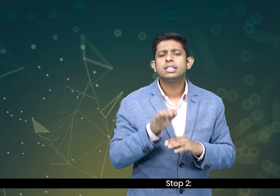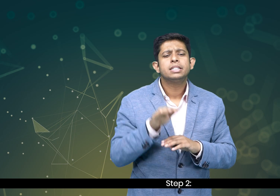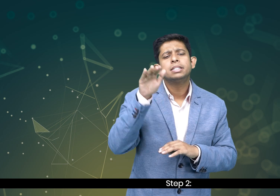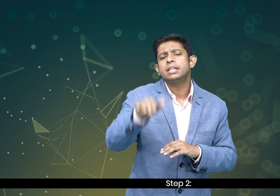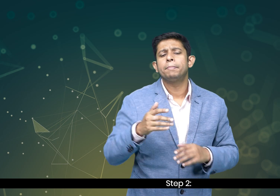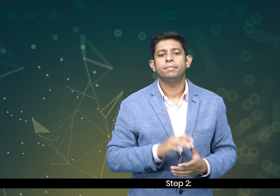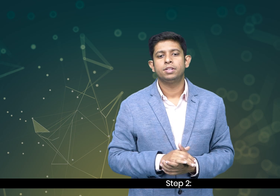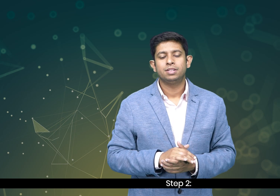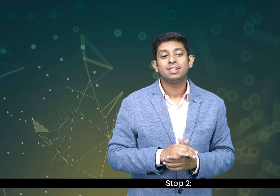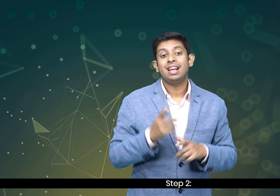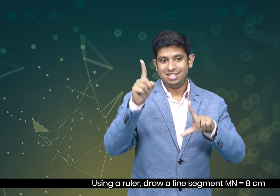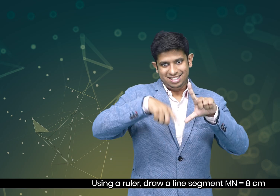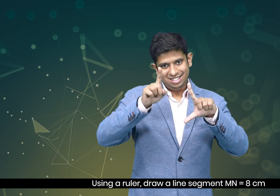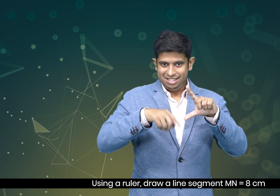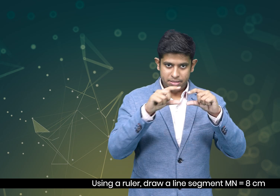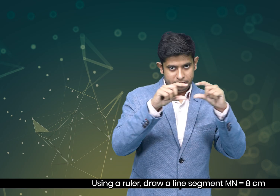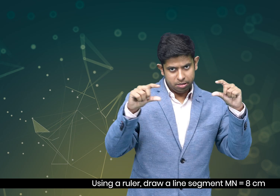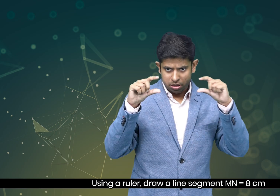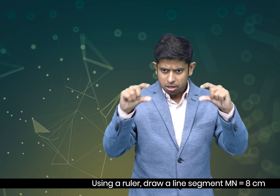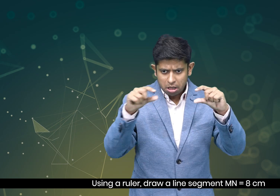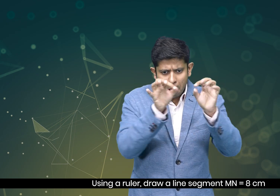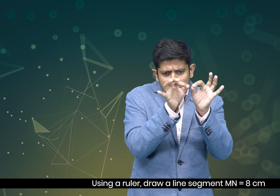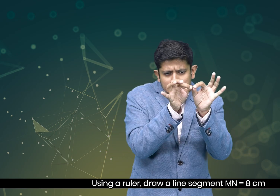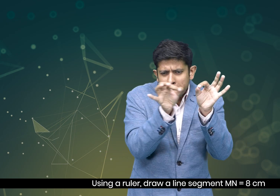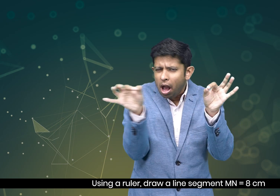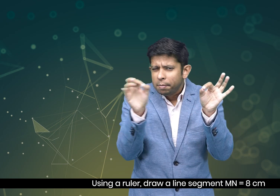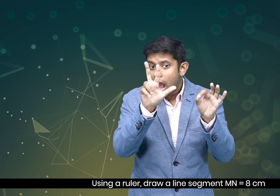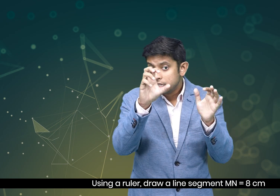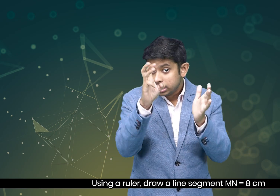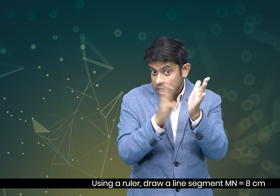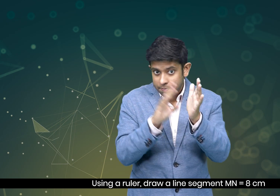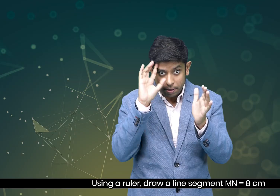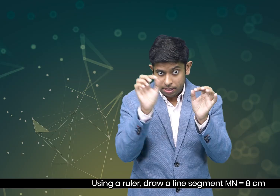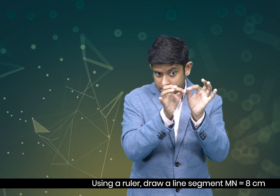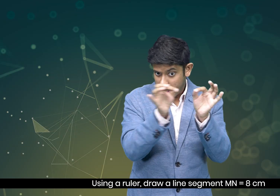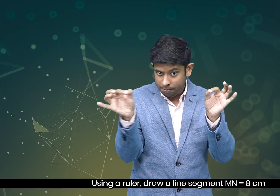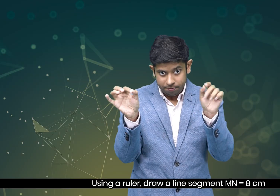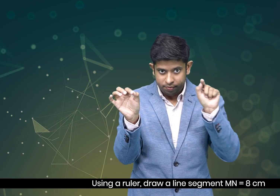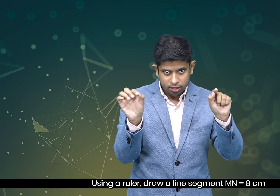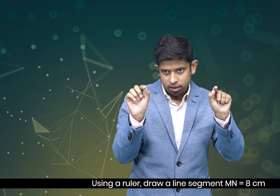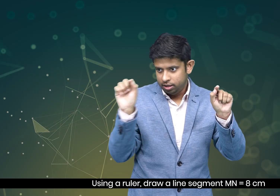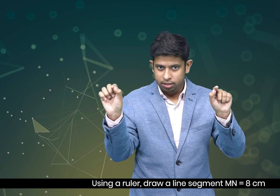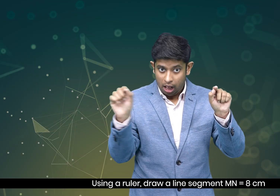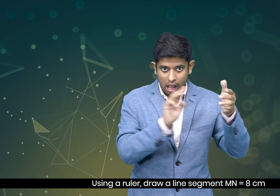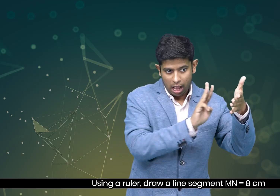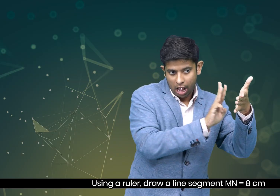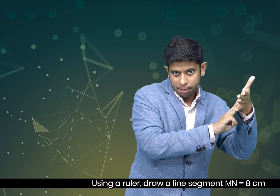Step 2. Using a ruler, draw a line segment MN is equal to 8 cm.